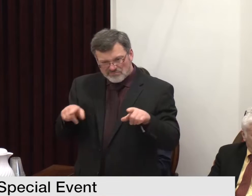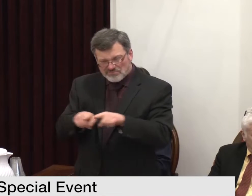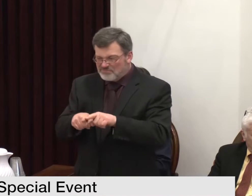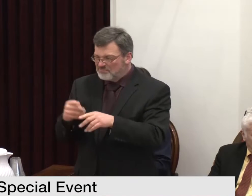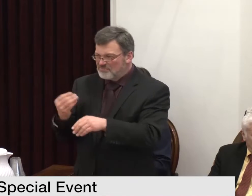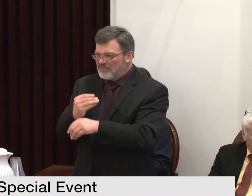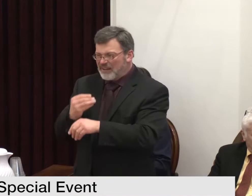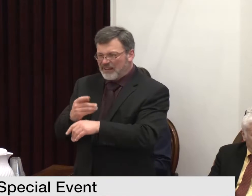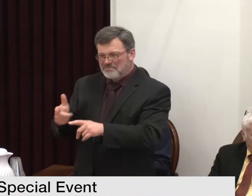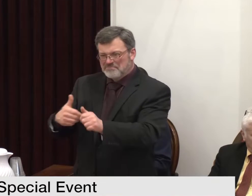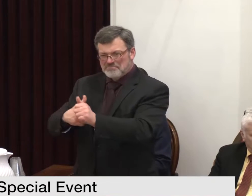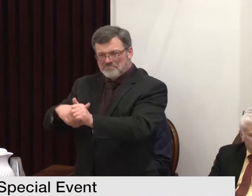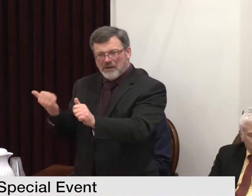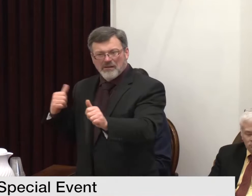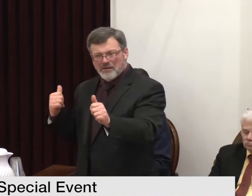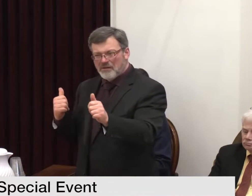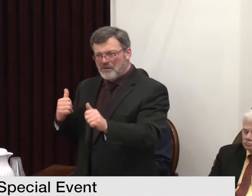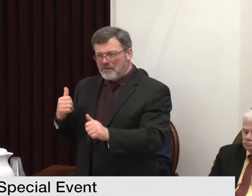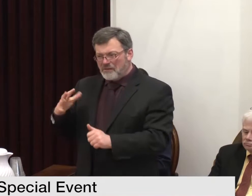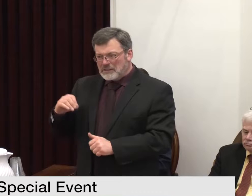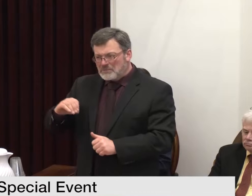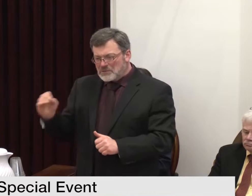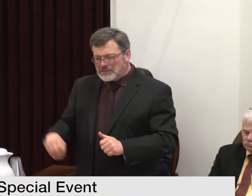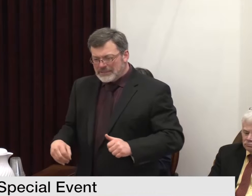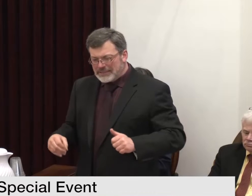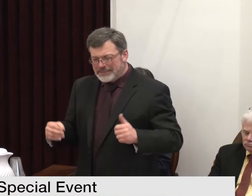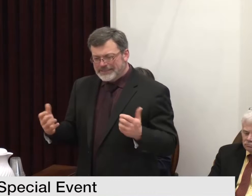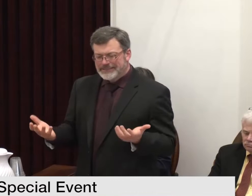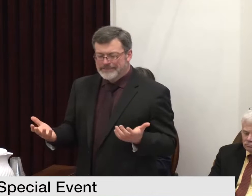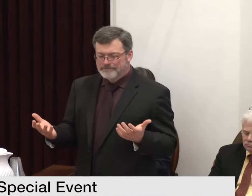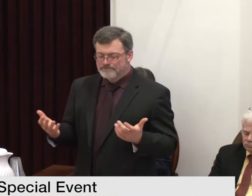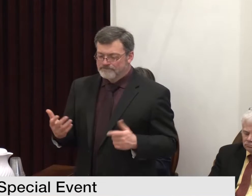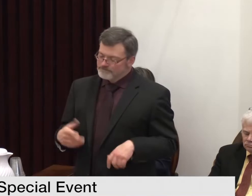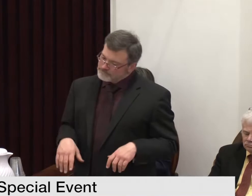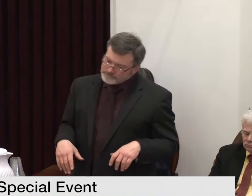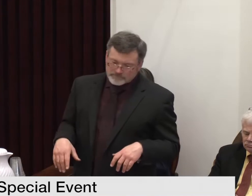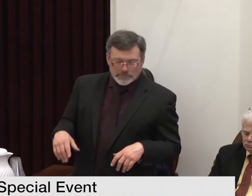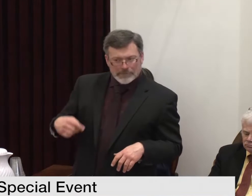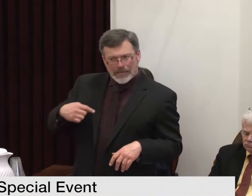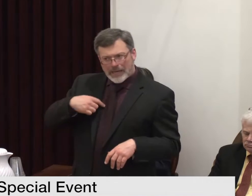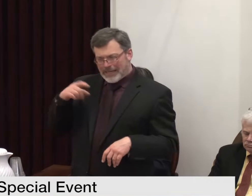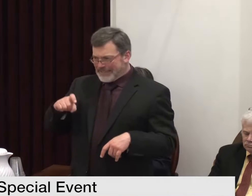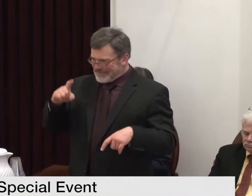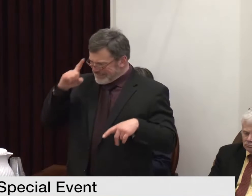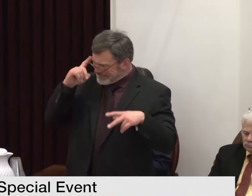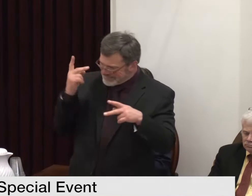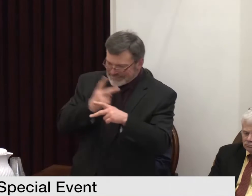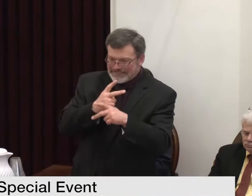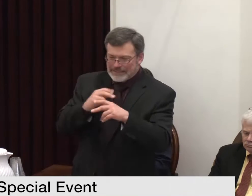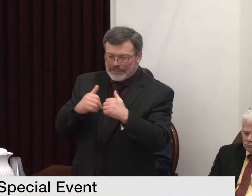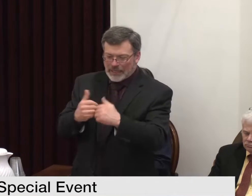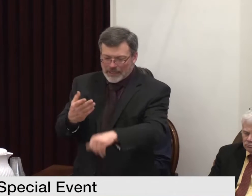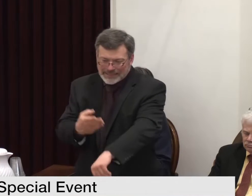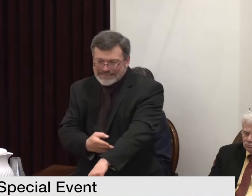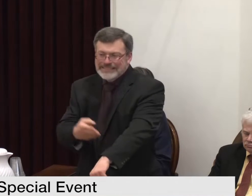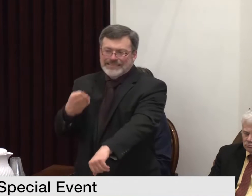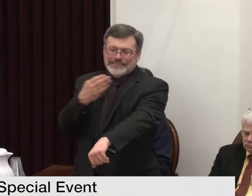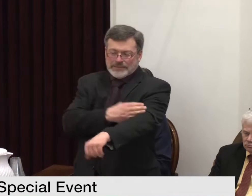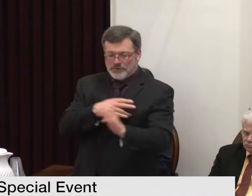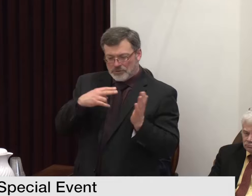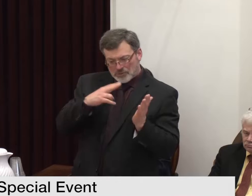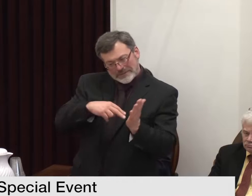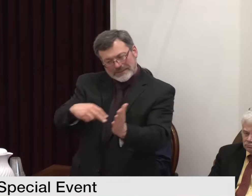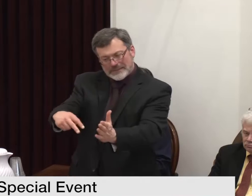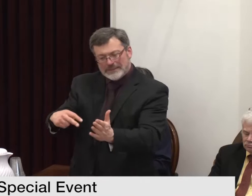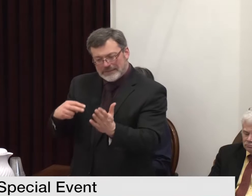new strategies and more tools to improve reading levels, strengthen training, and refocus on proven techniques to help